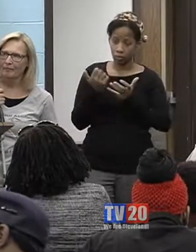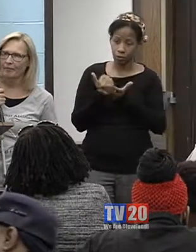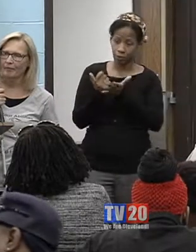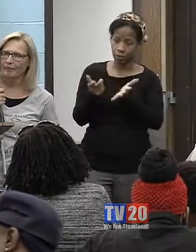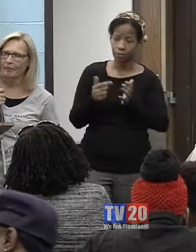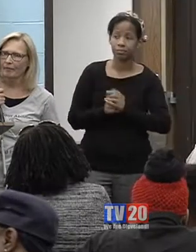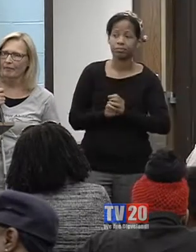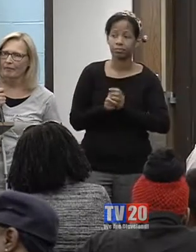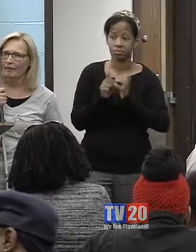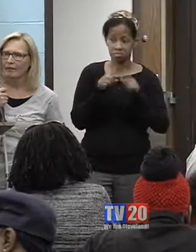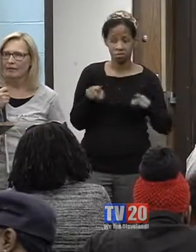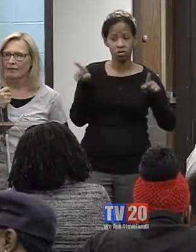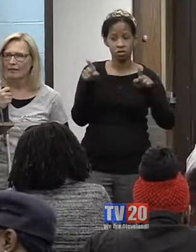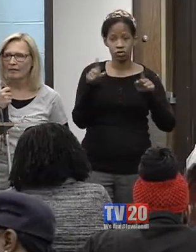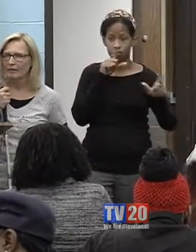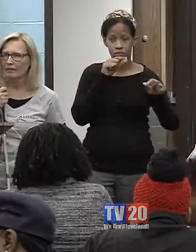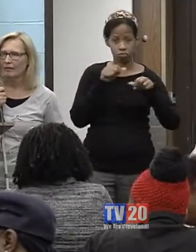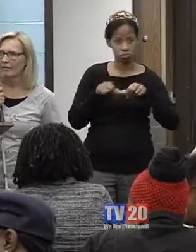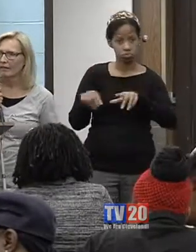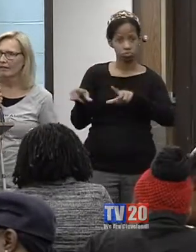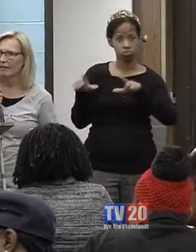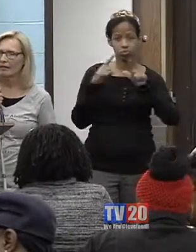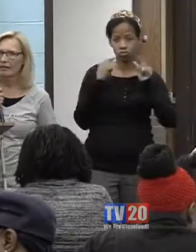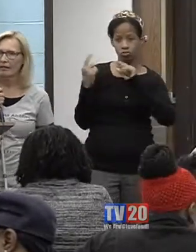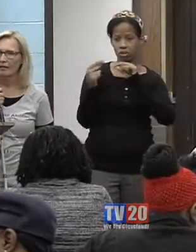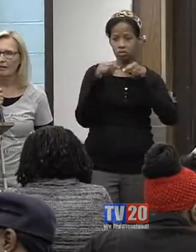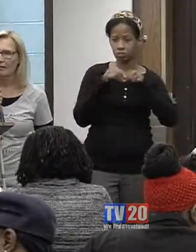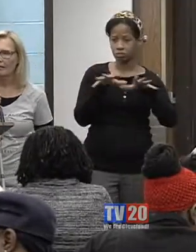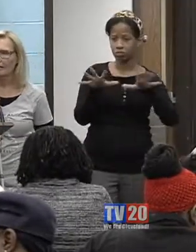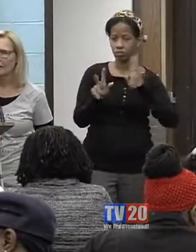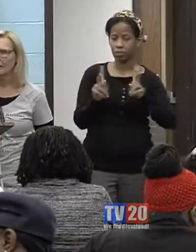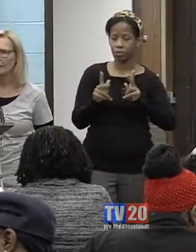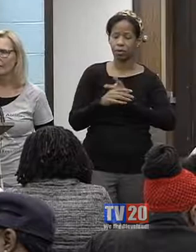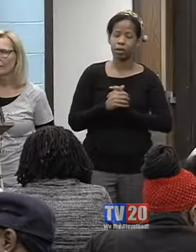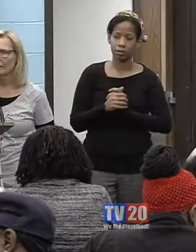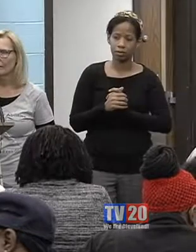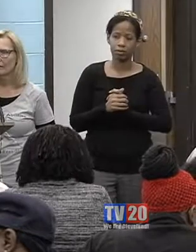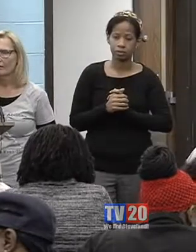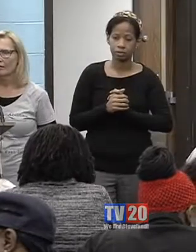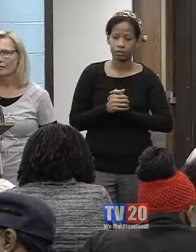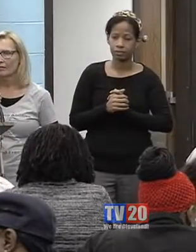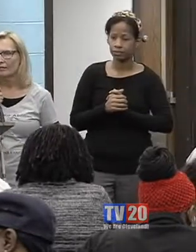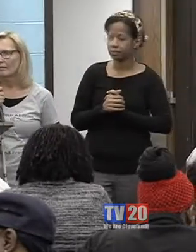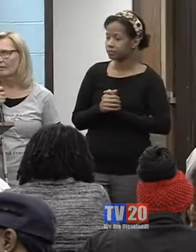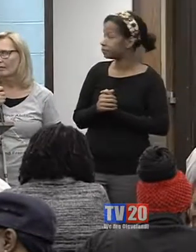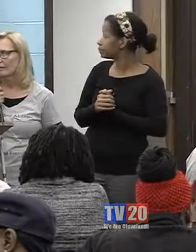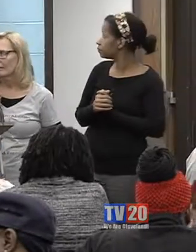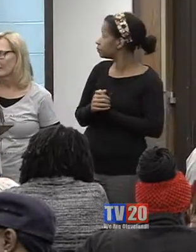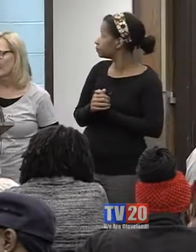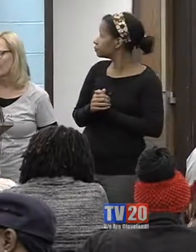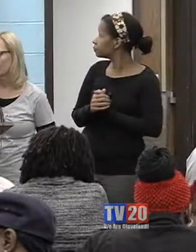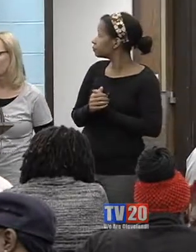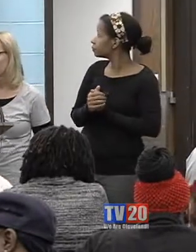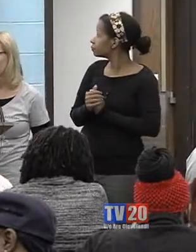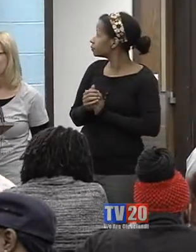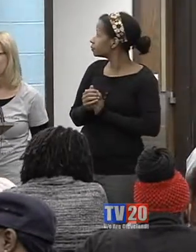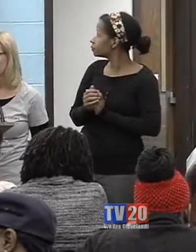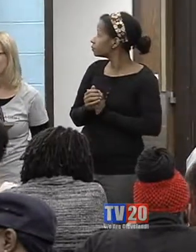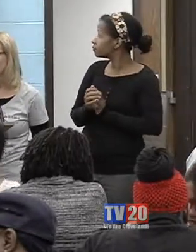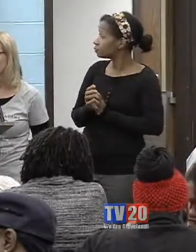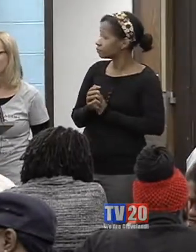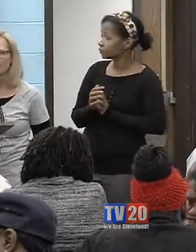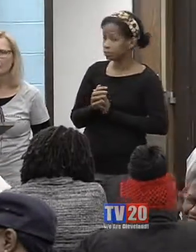and you're the only one that can. You can put those into place once you learn the techniques and strategies and protocols.